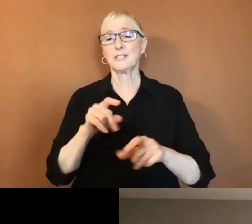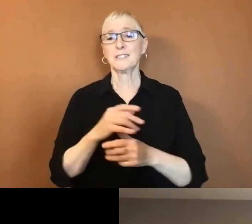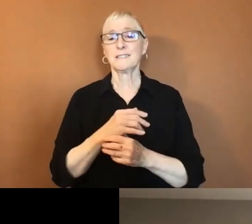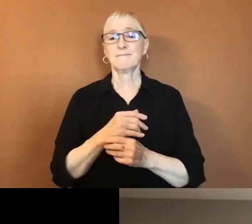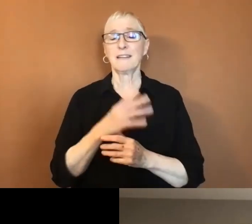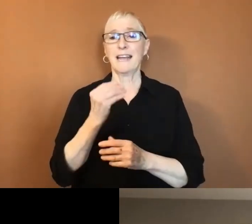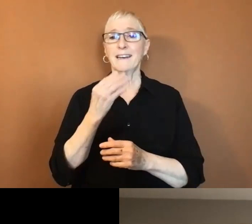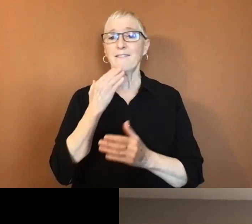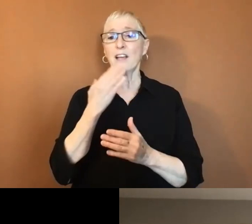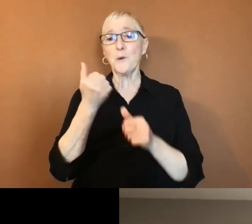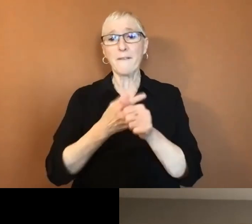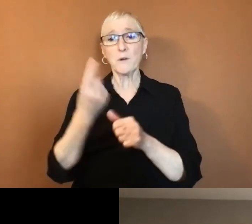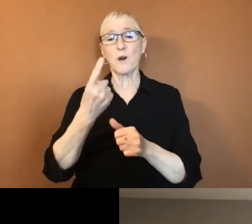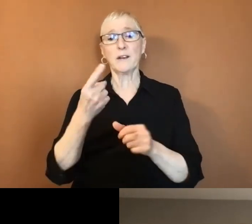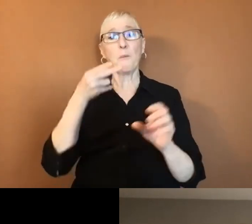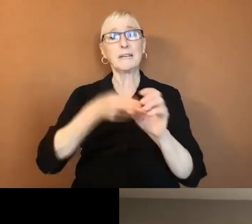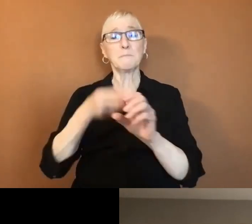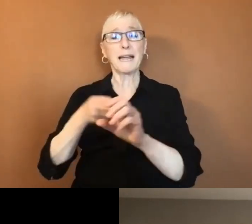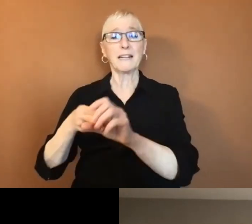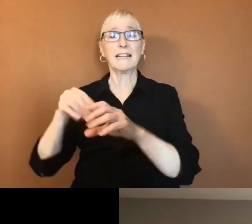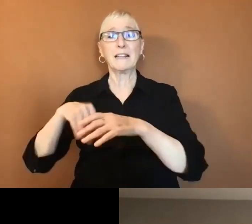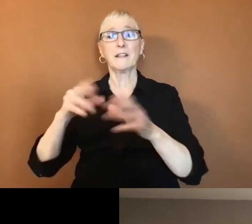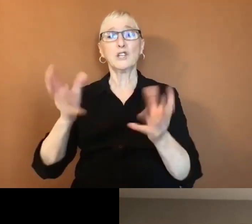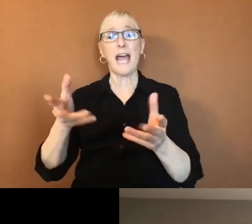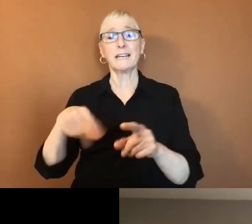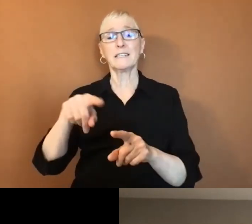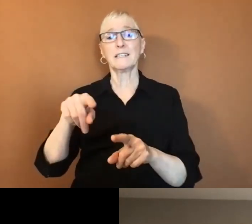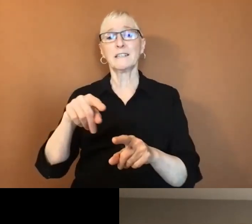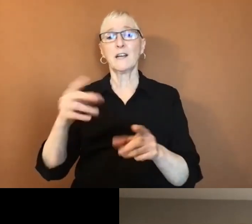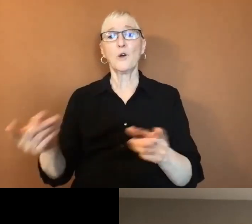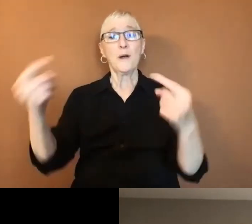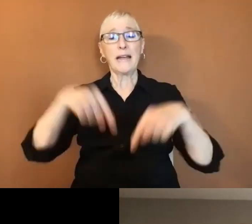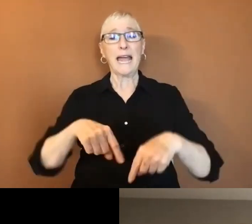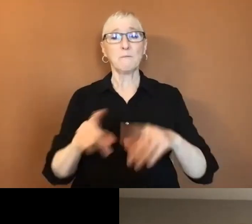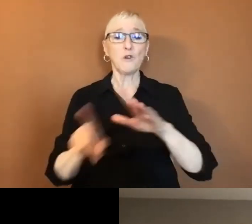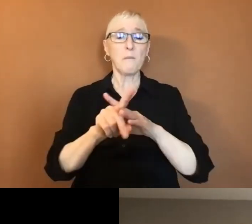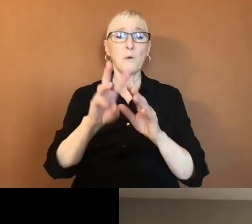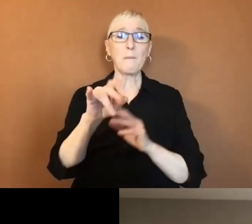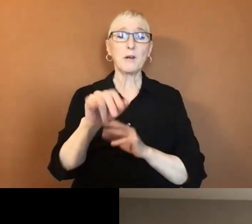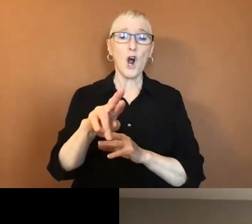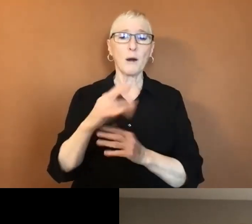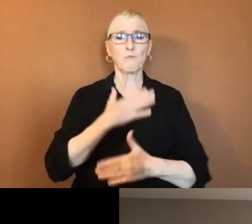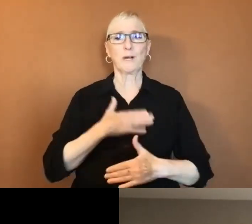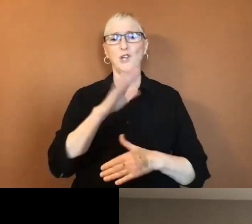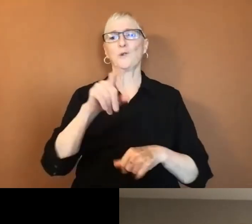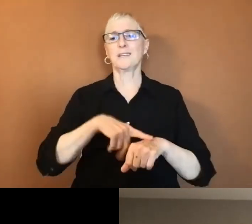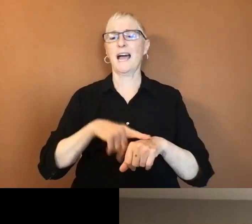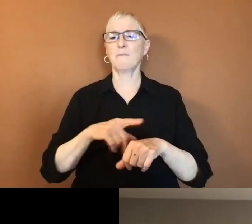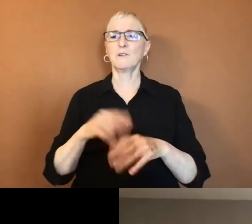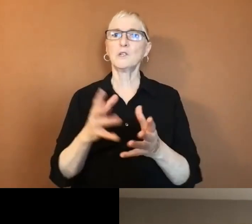thank you everyone that's been participating in the chat and that it came to the webinar to show up today. Again, we appreciate your time so